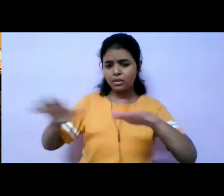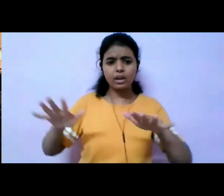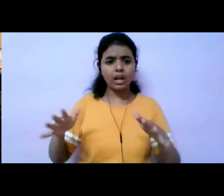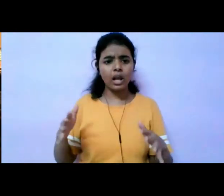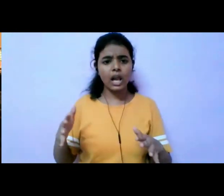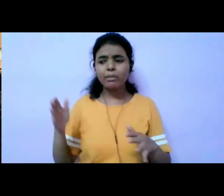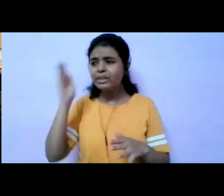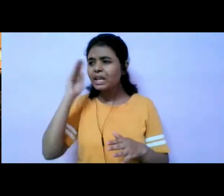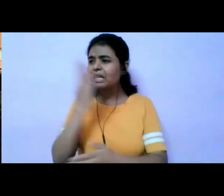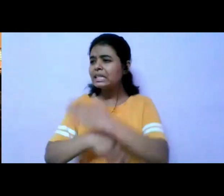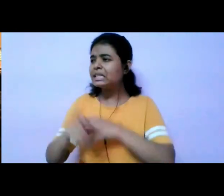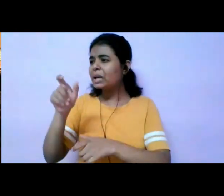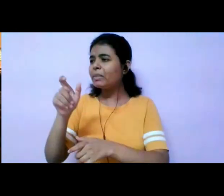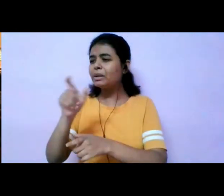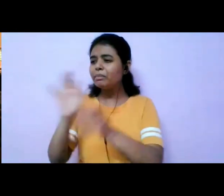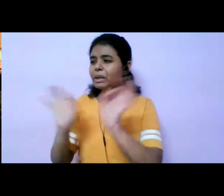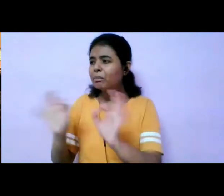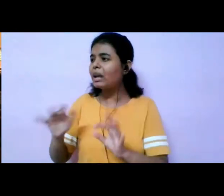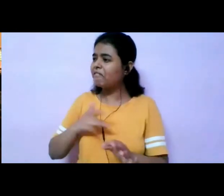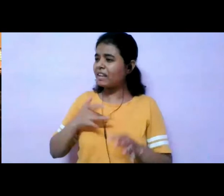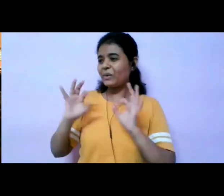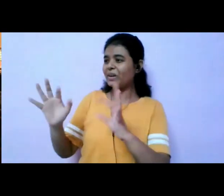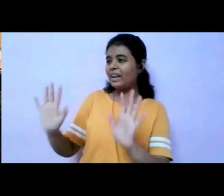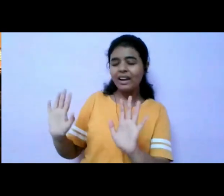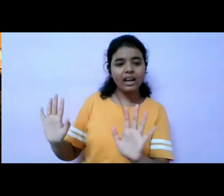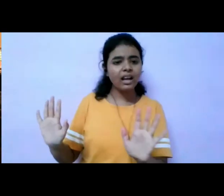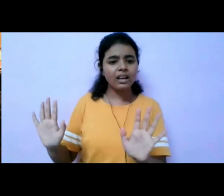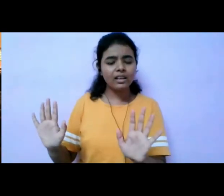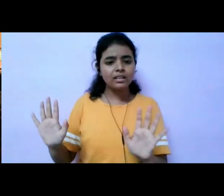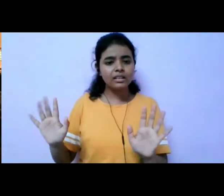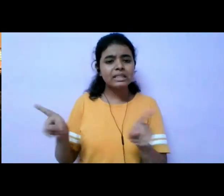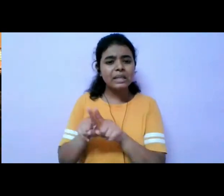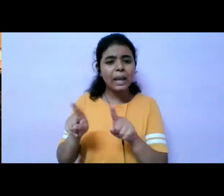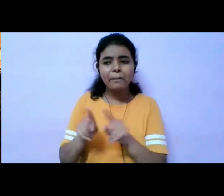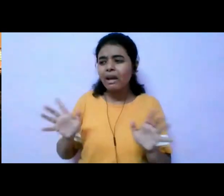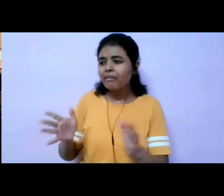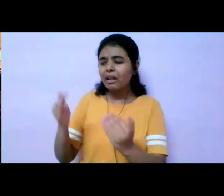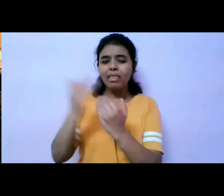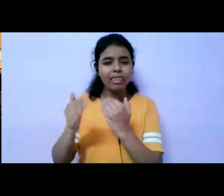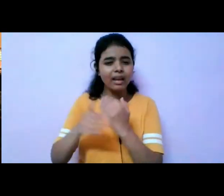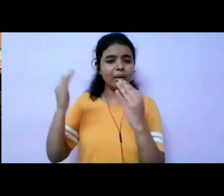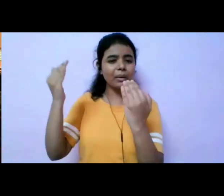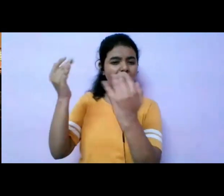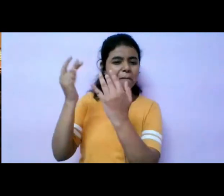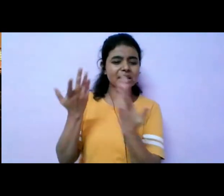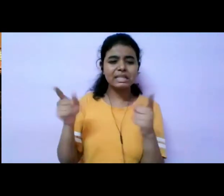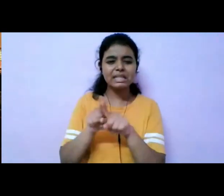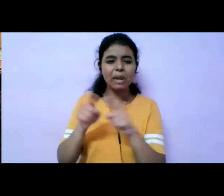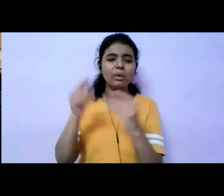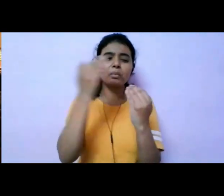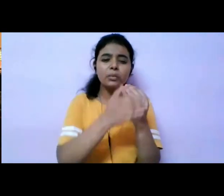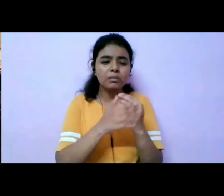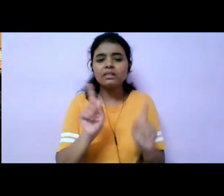the non-disabled feel good. We're not here to give you a cheap sense of value, right?